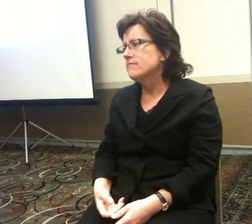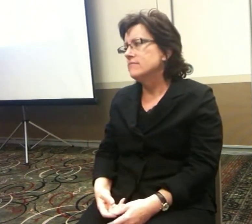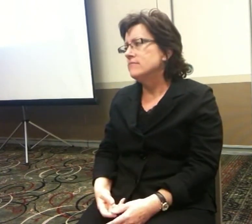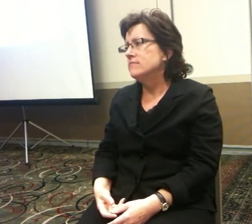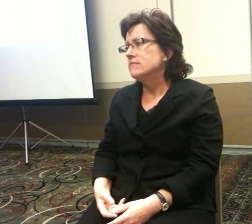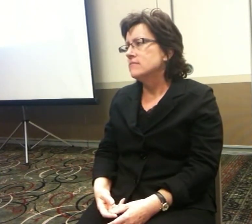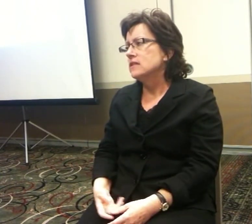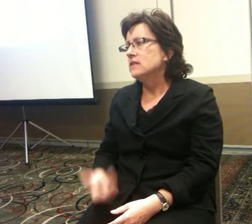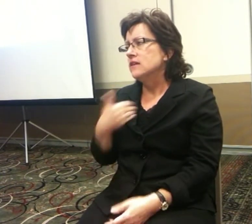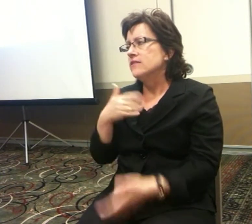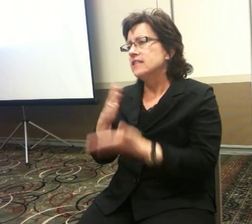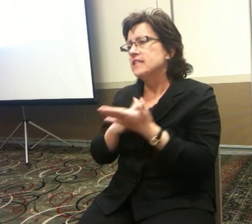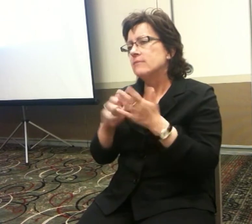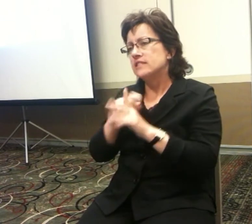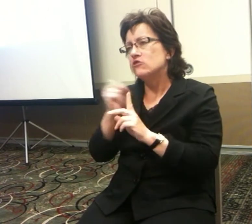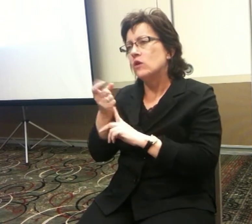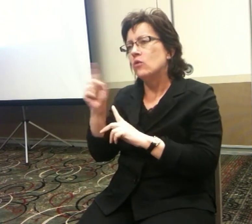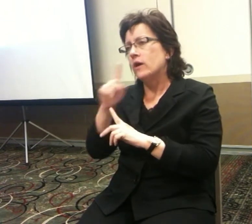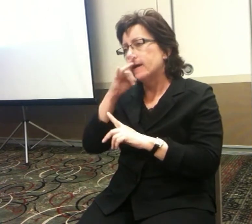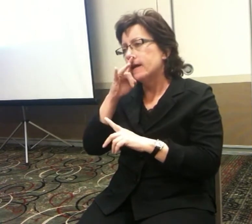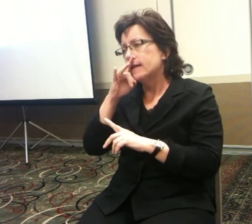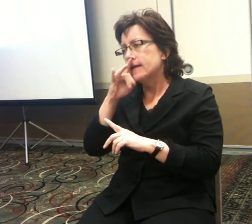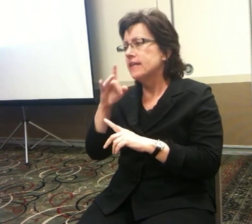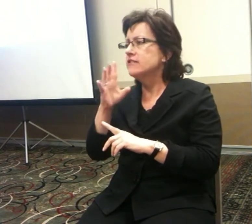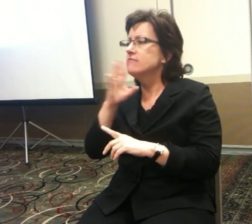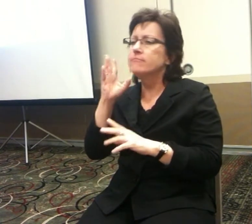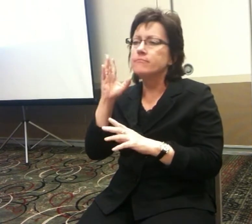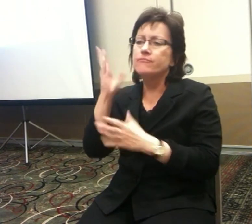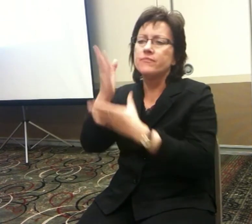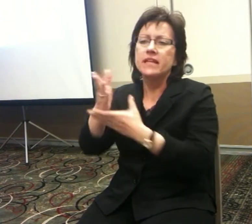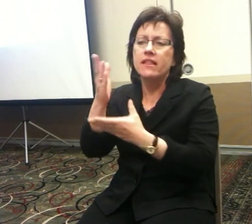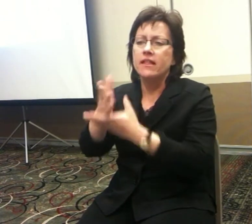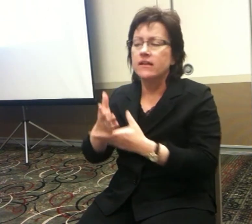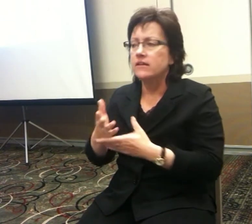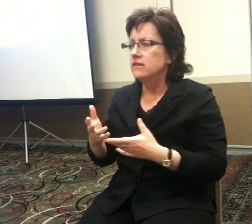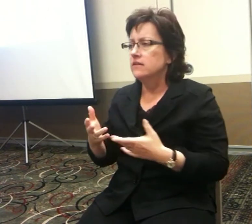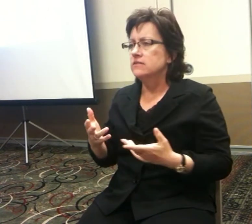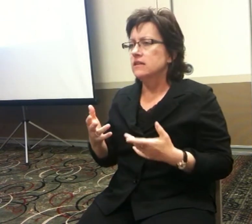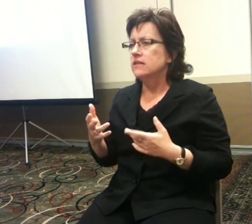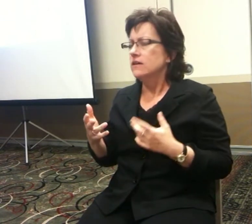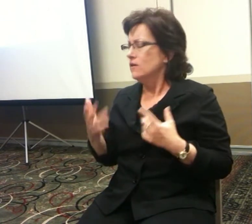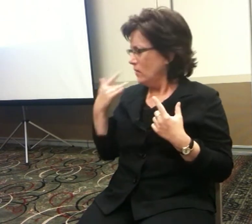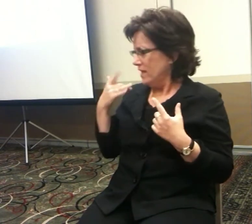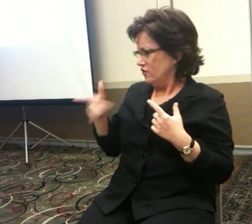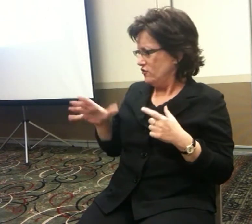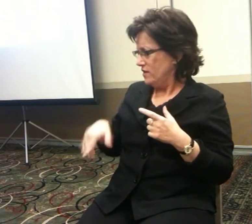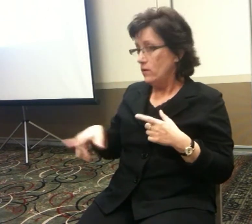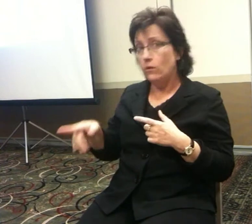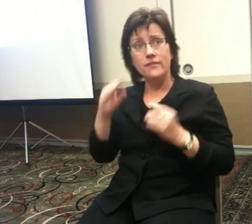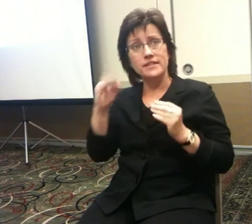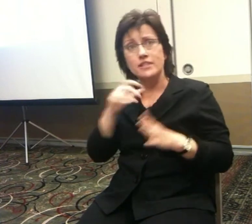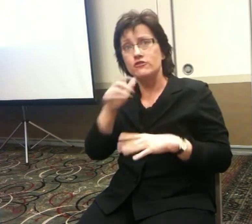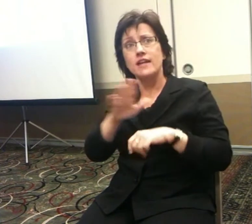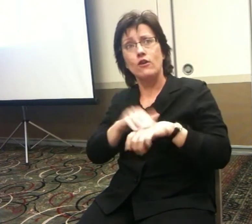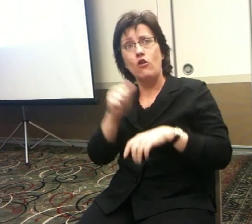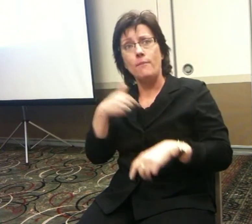situations where kids talked out all the time, and it was like, why do you do that? Well, because the teacher doesn't call on me. Now, does that mean that's true?